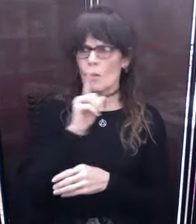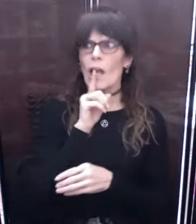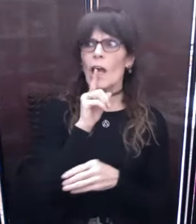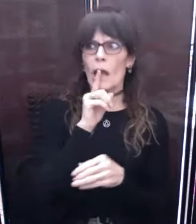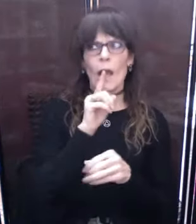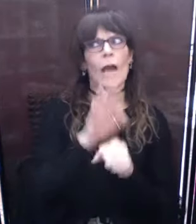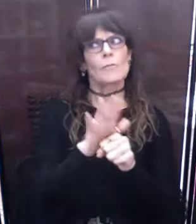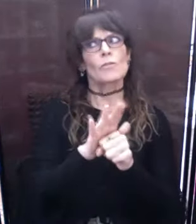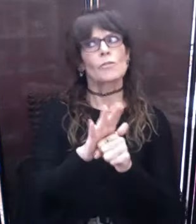me.